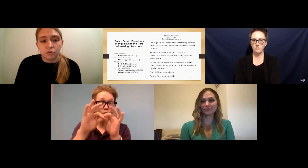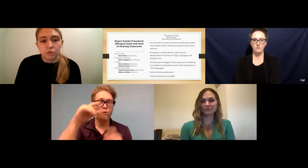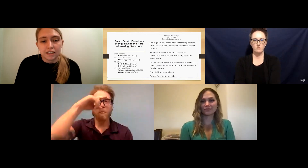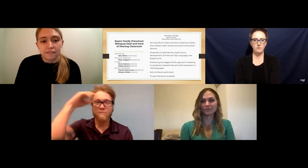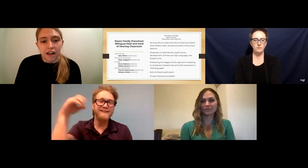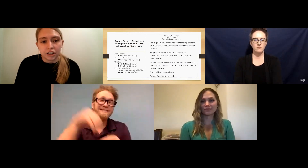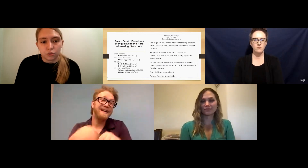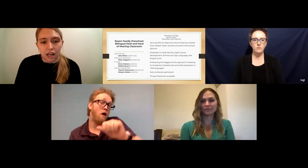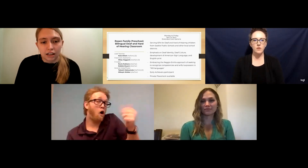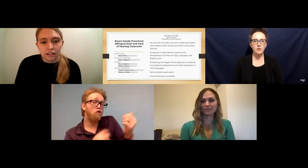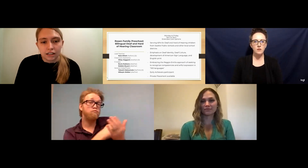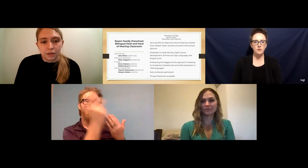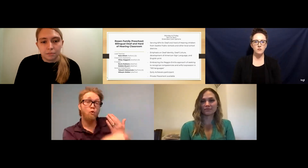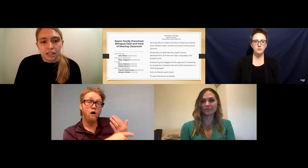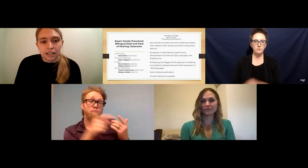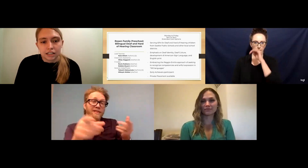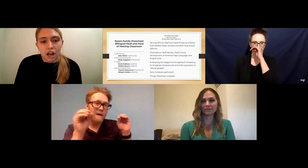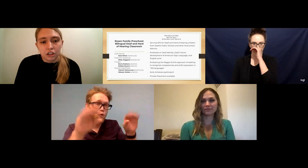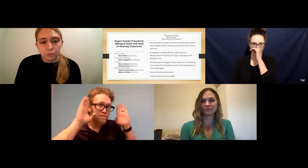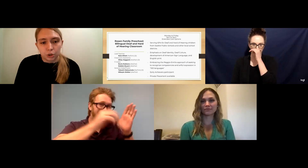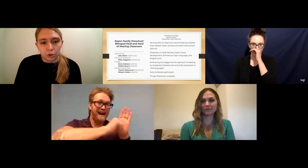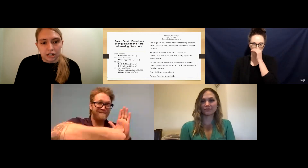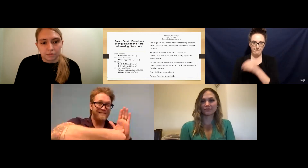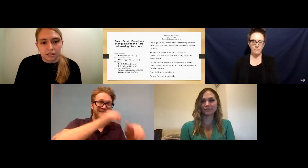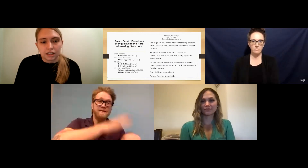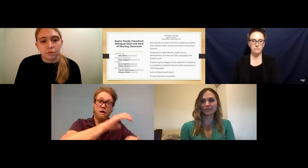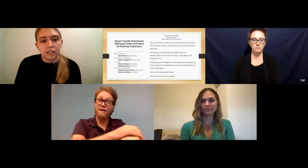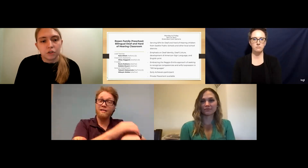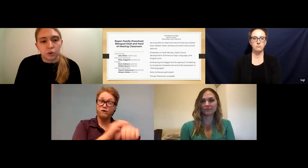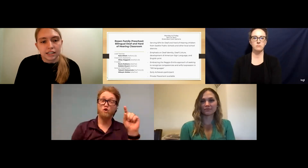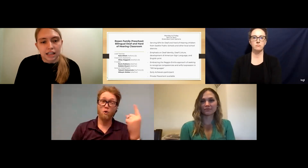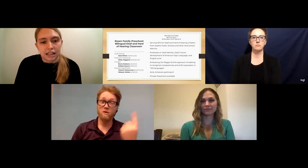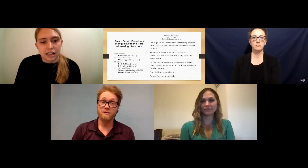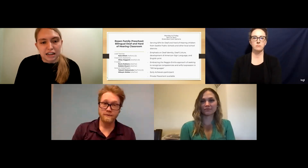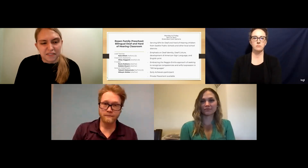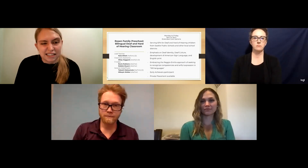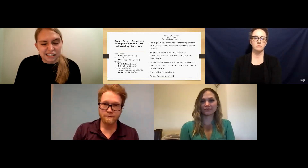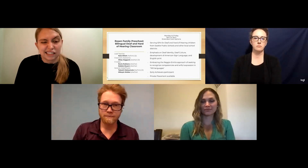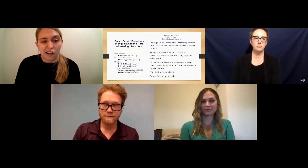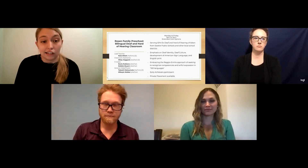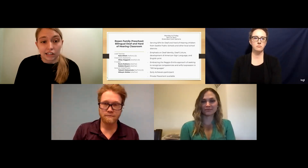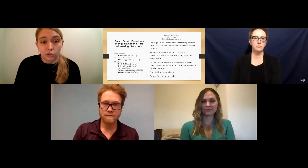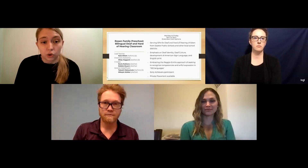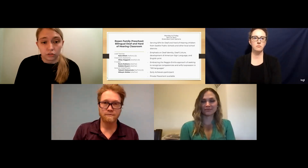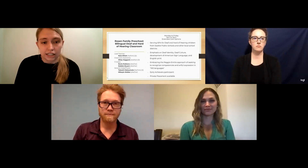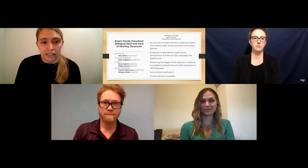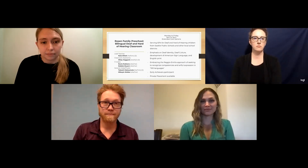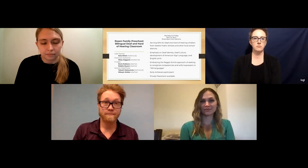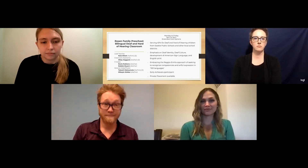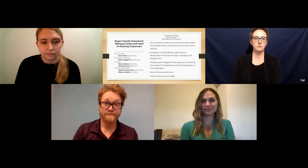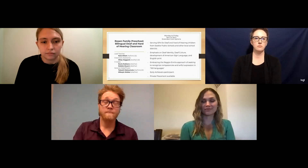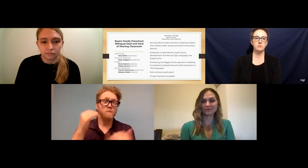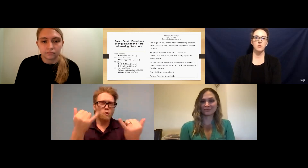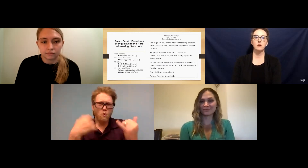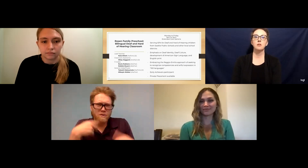And we really value that because in other programs, they really focus an emphasis on language only.